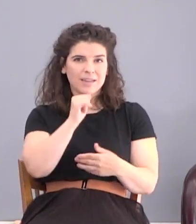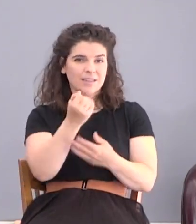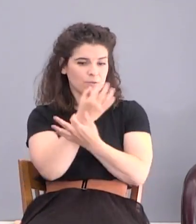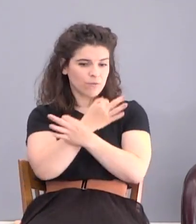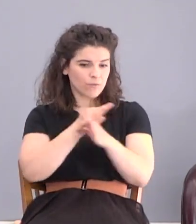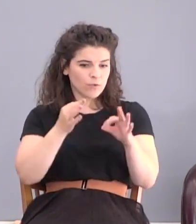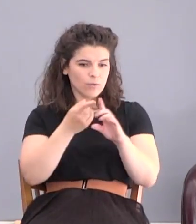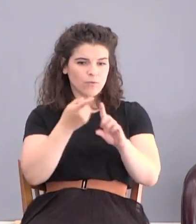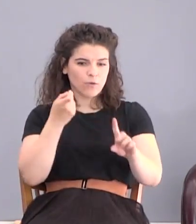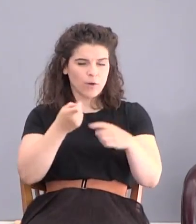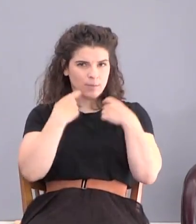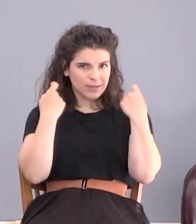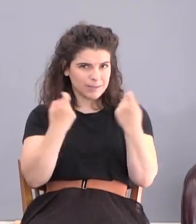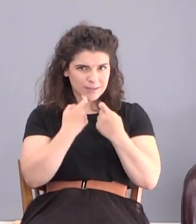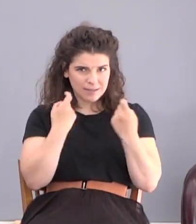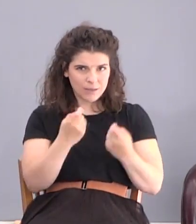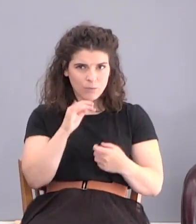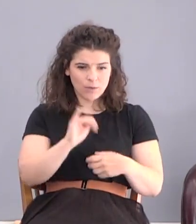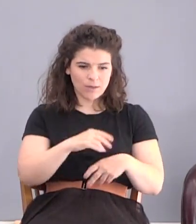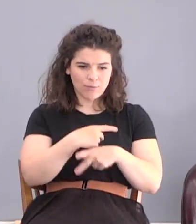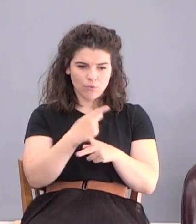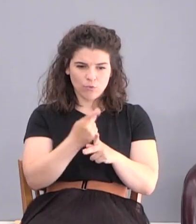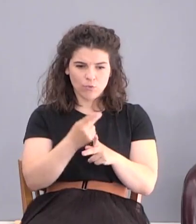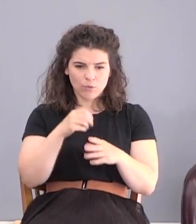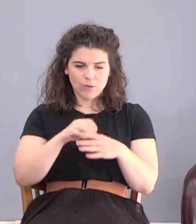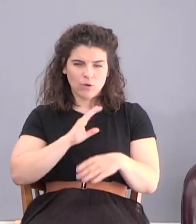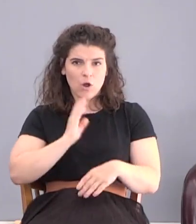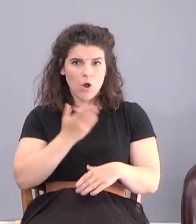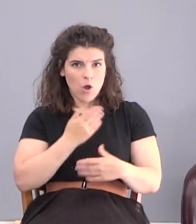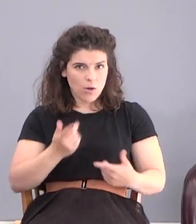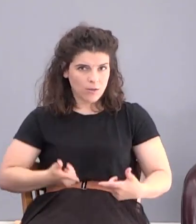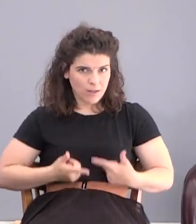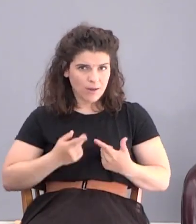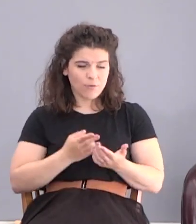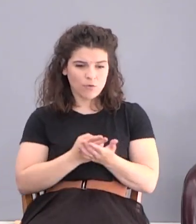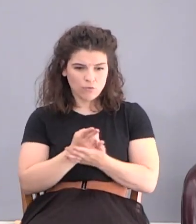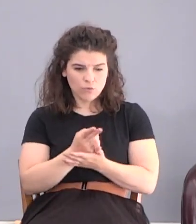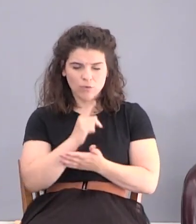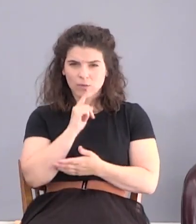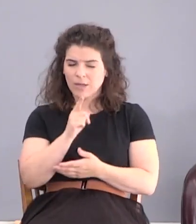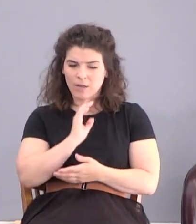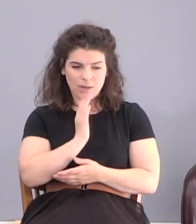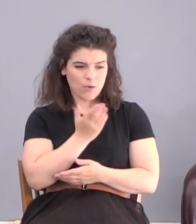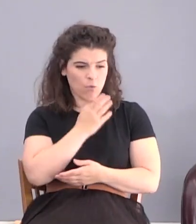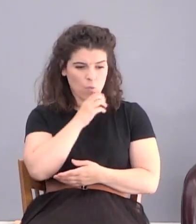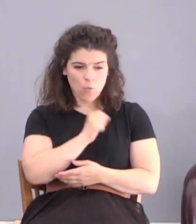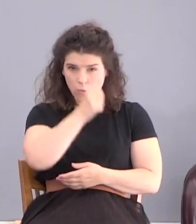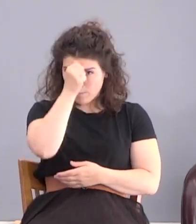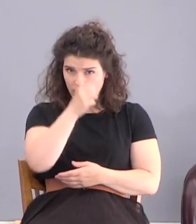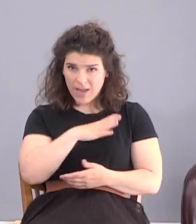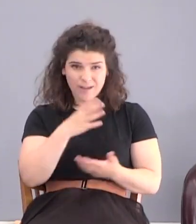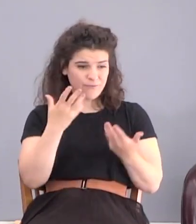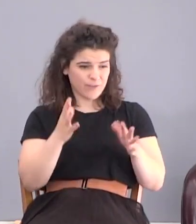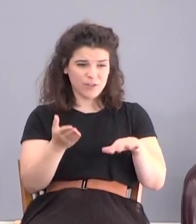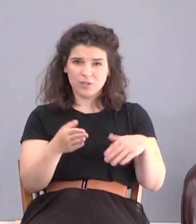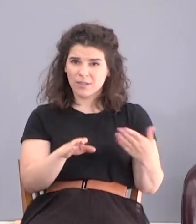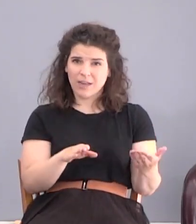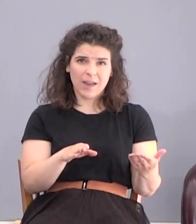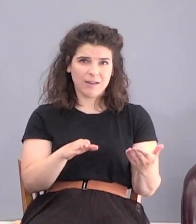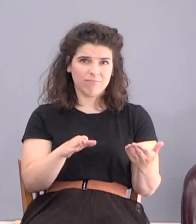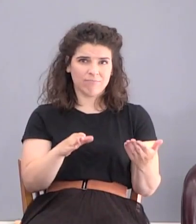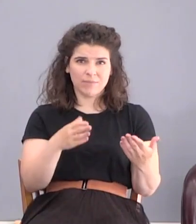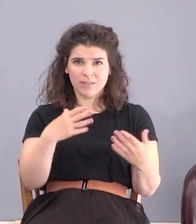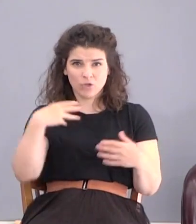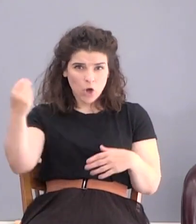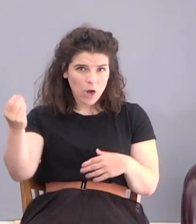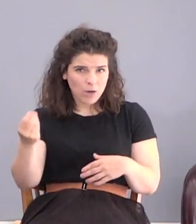that produces in our life, the truth and the reality that produces is that old man is dead. He's gone. We're not schizophrenic. We don't